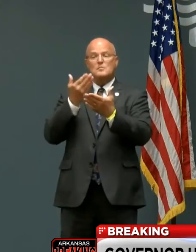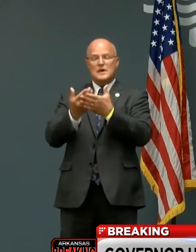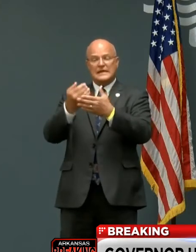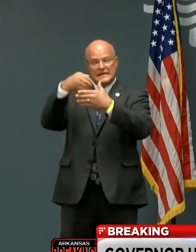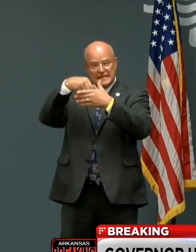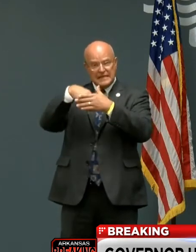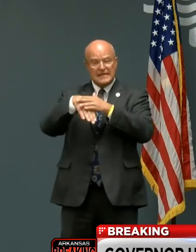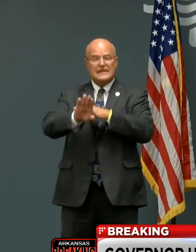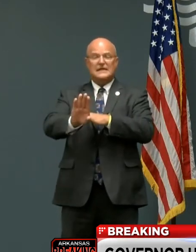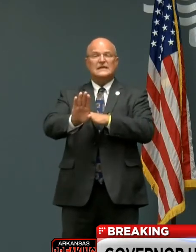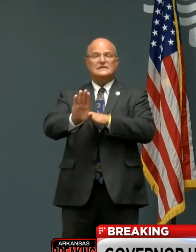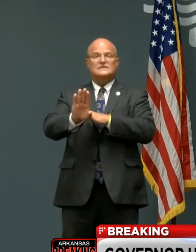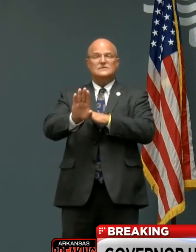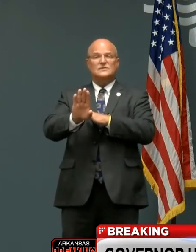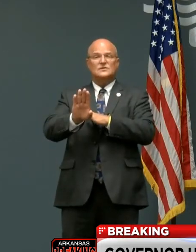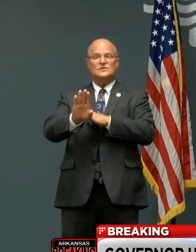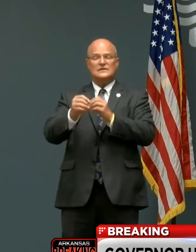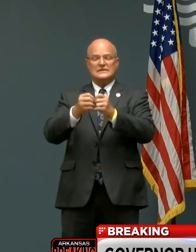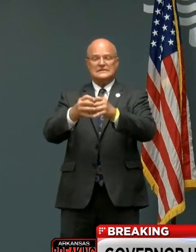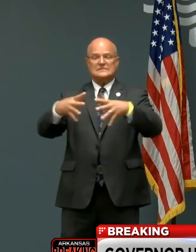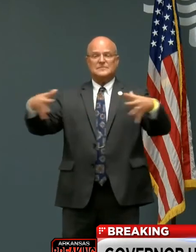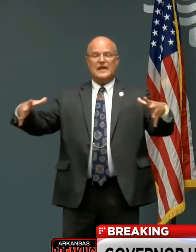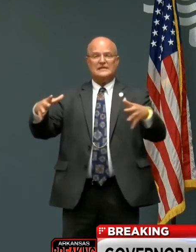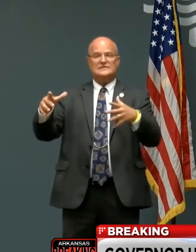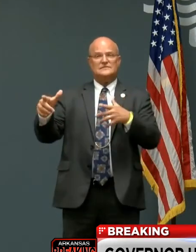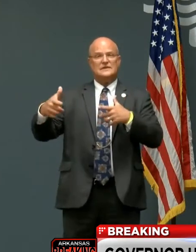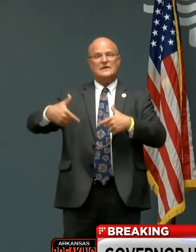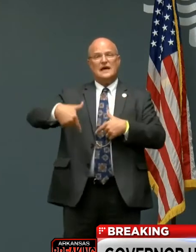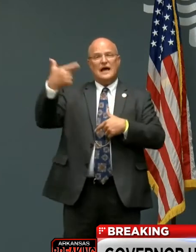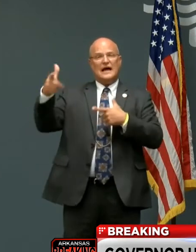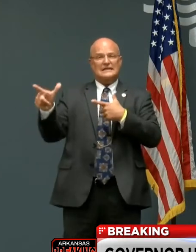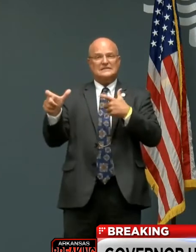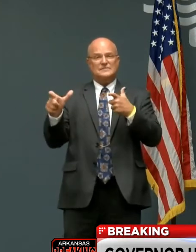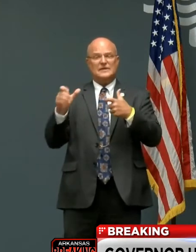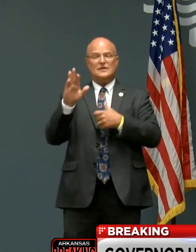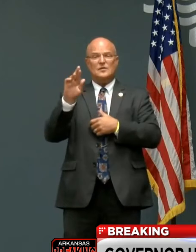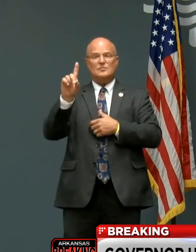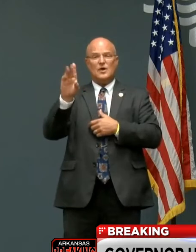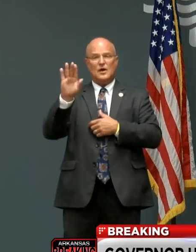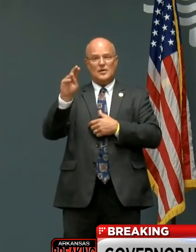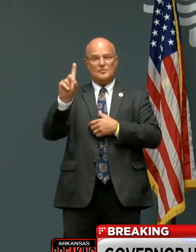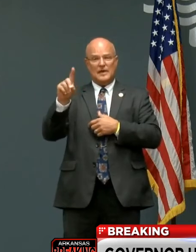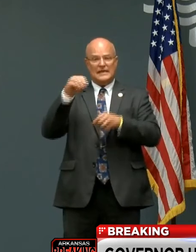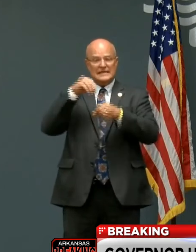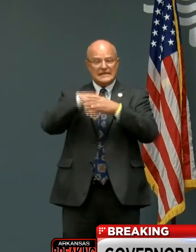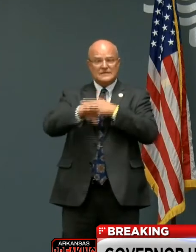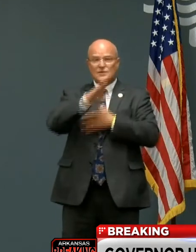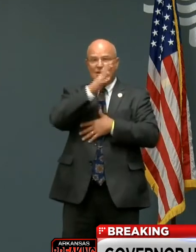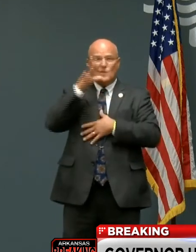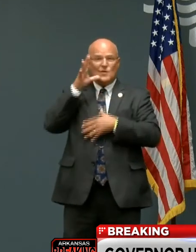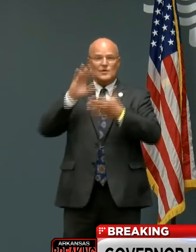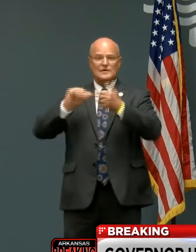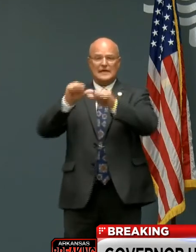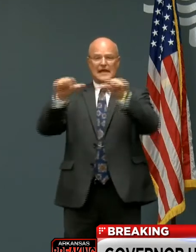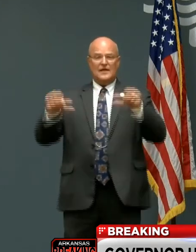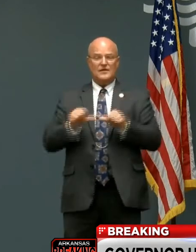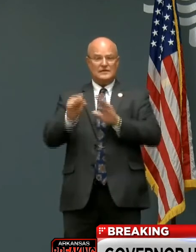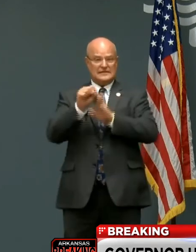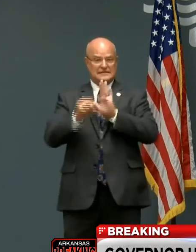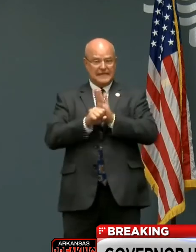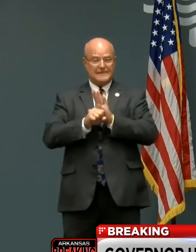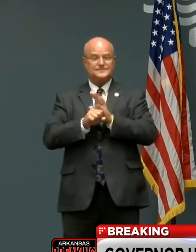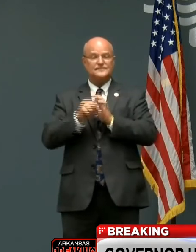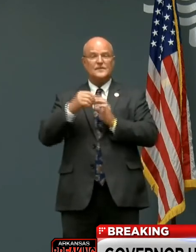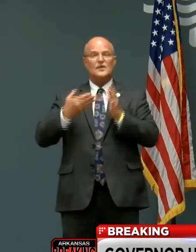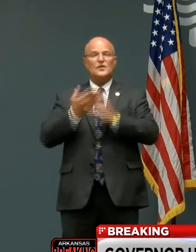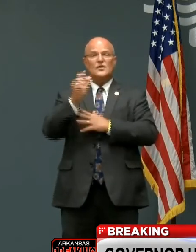money into the expansion of high-speed broadband into the rural areas of our state. And this is through